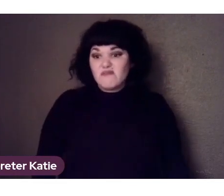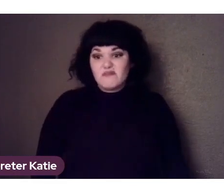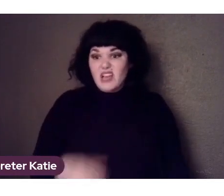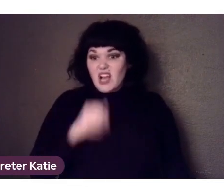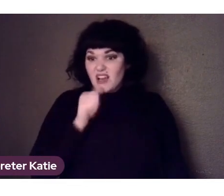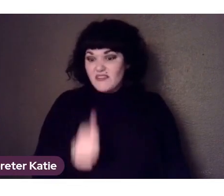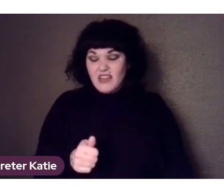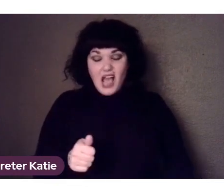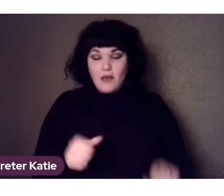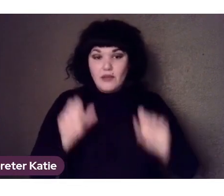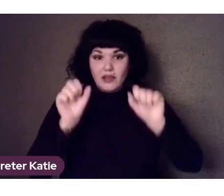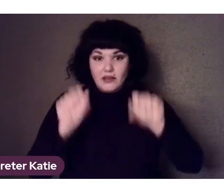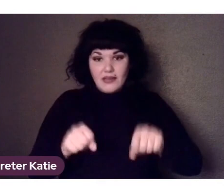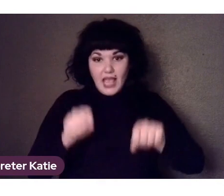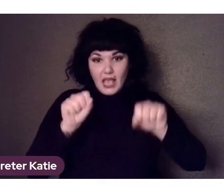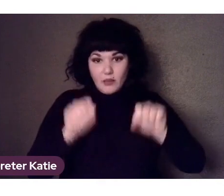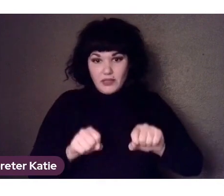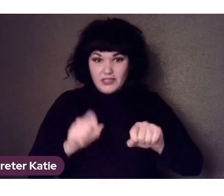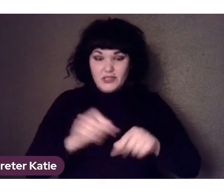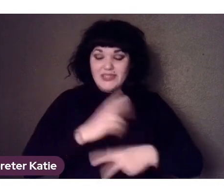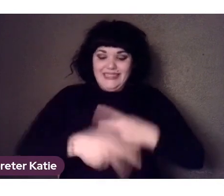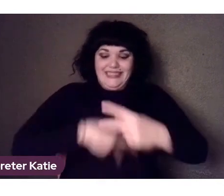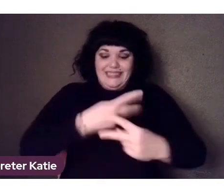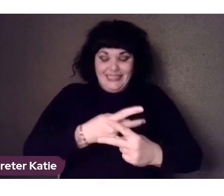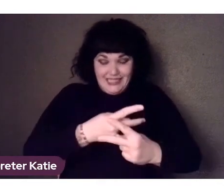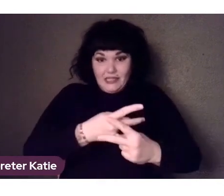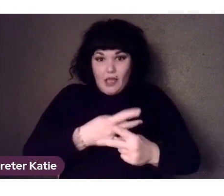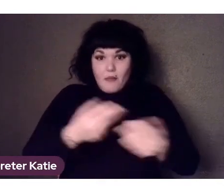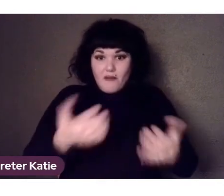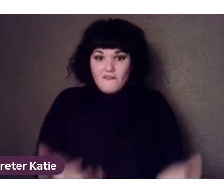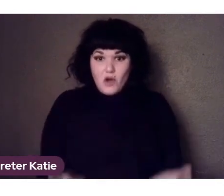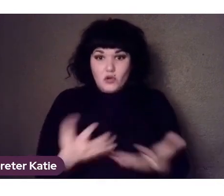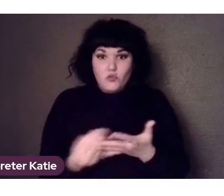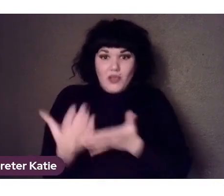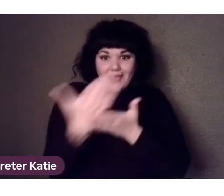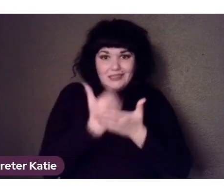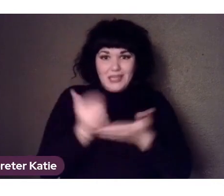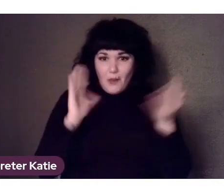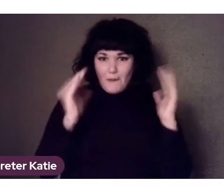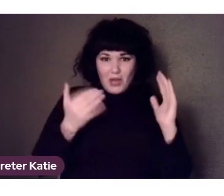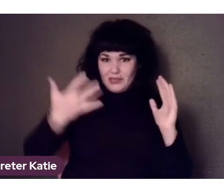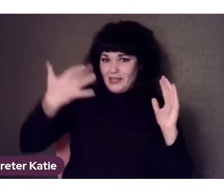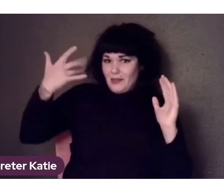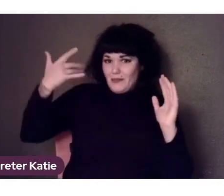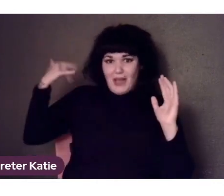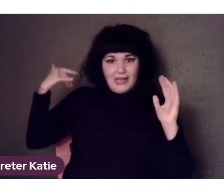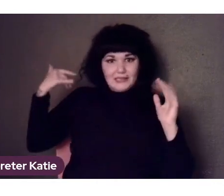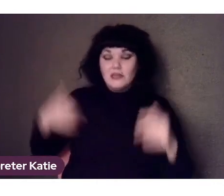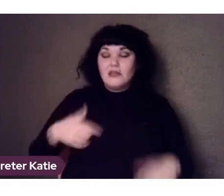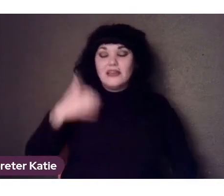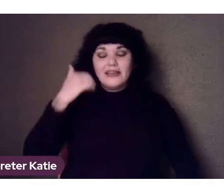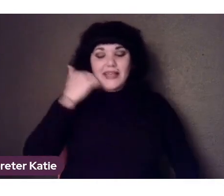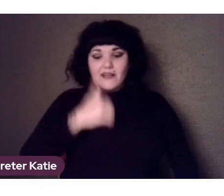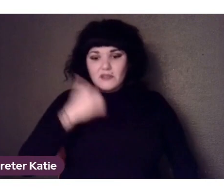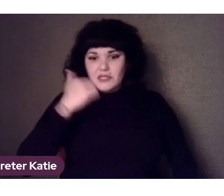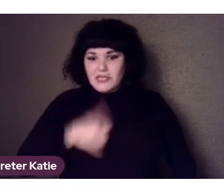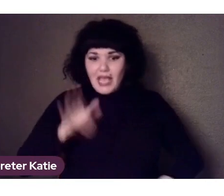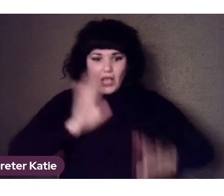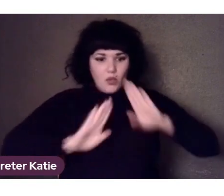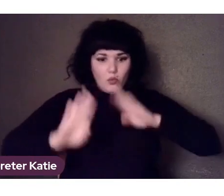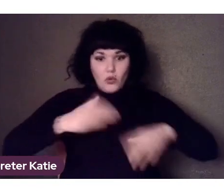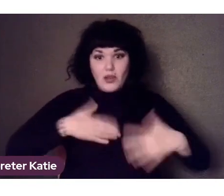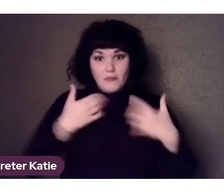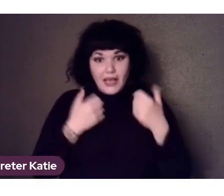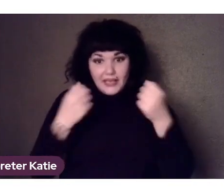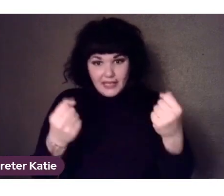the caliber of fundraising that I have in years past, and every day I worry that my healing will be the reason we cannot